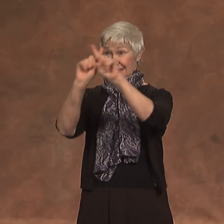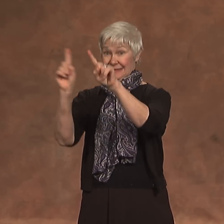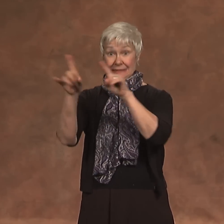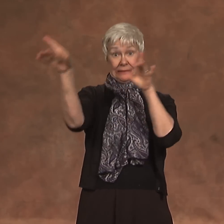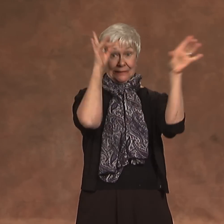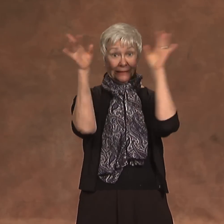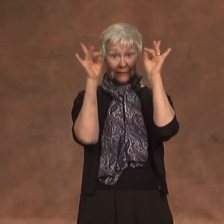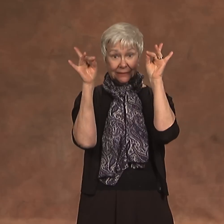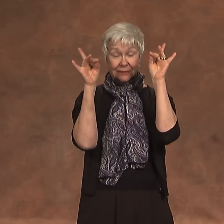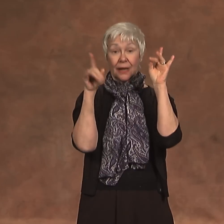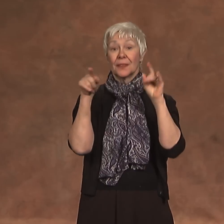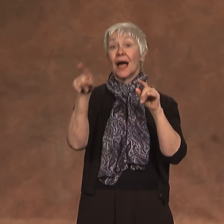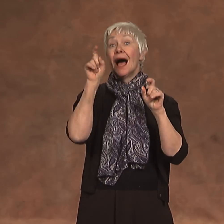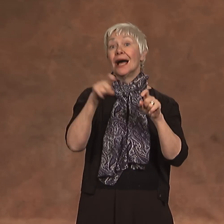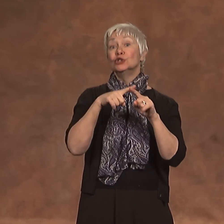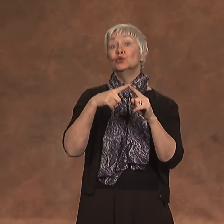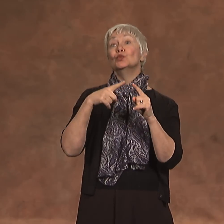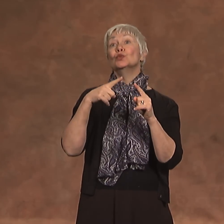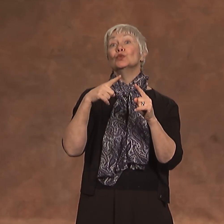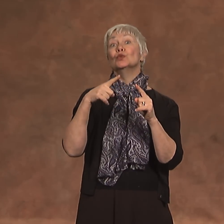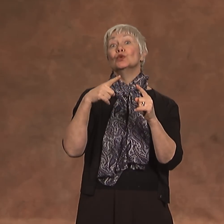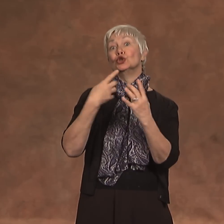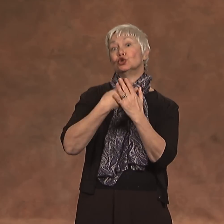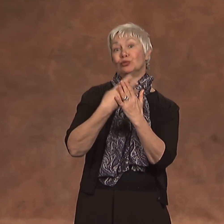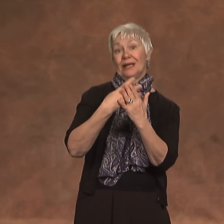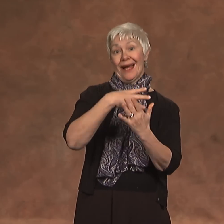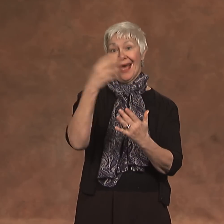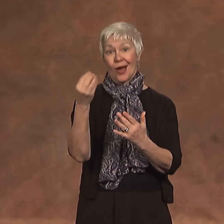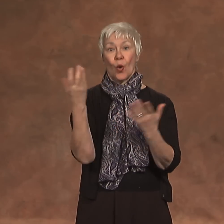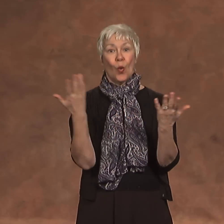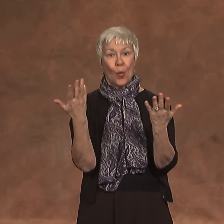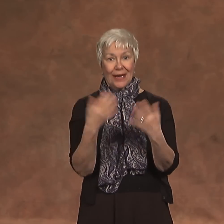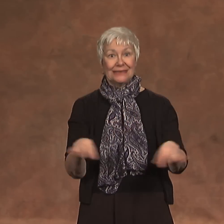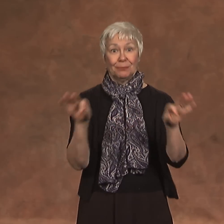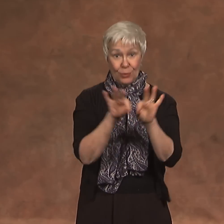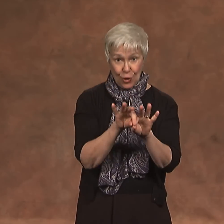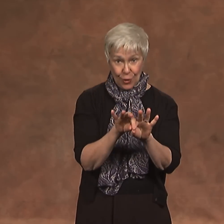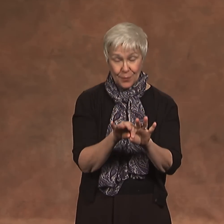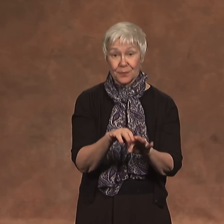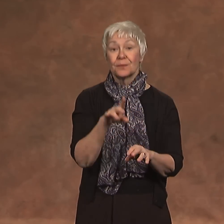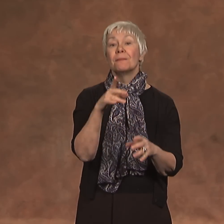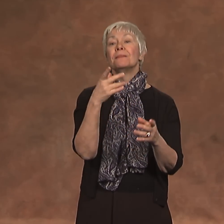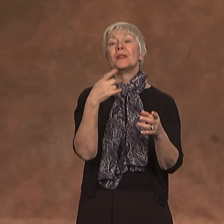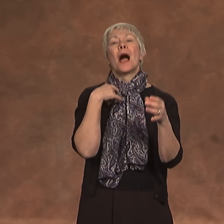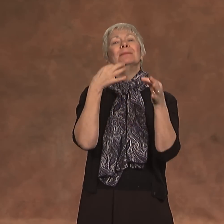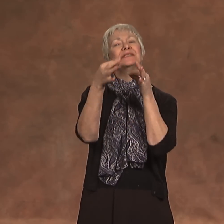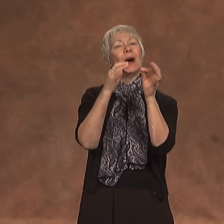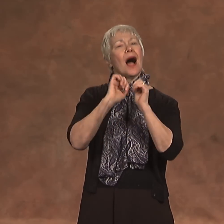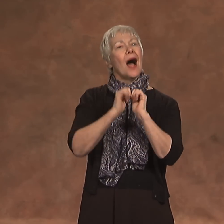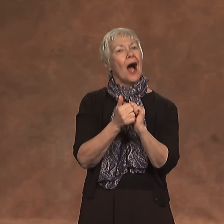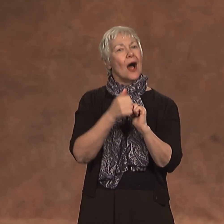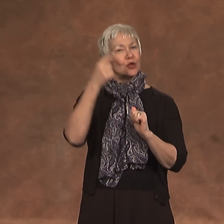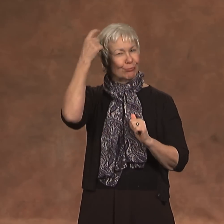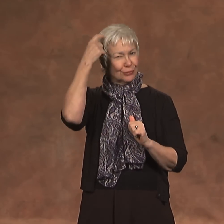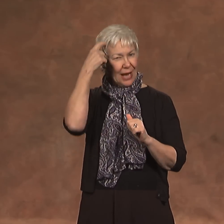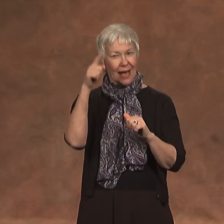Lots of different information is coming at you, and you have to screen out what's important. Let me take a moment to explain actually how the